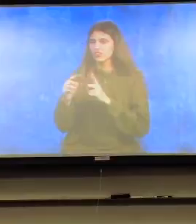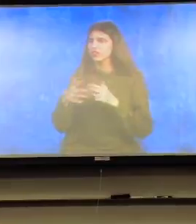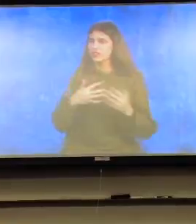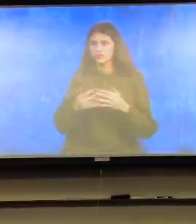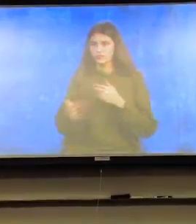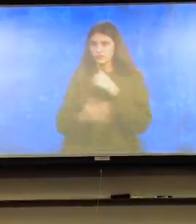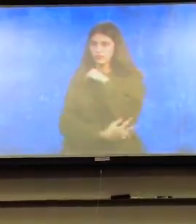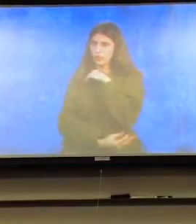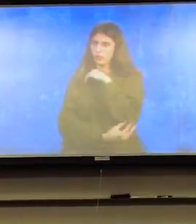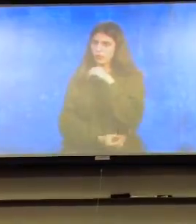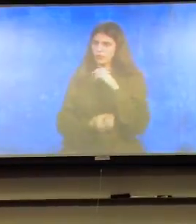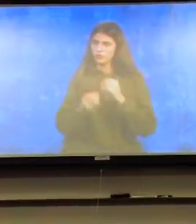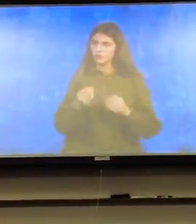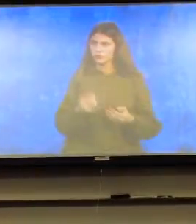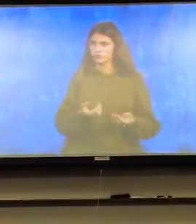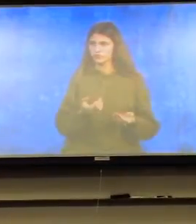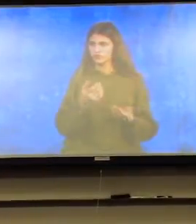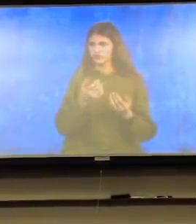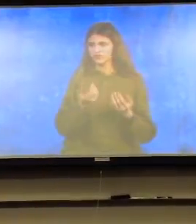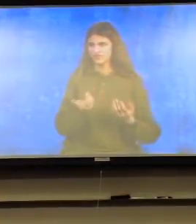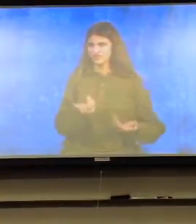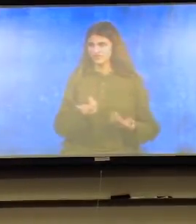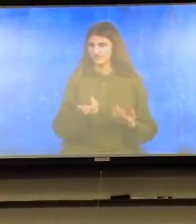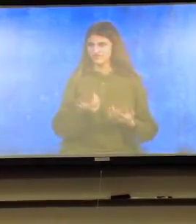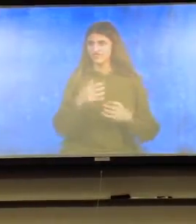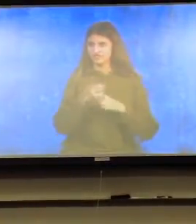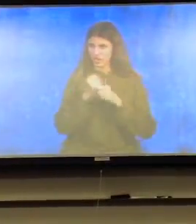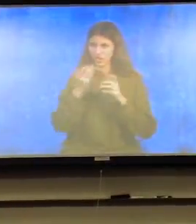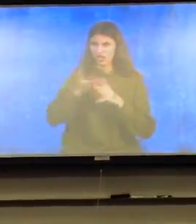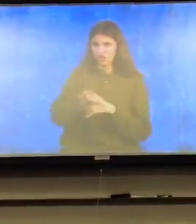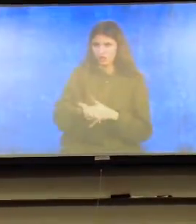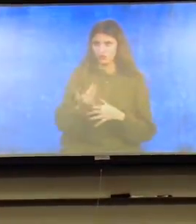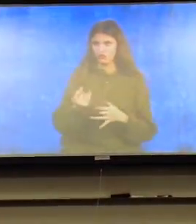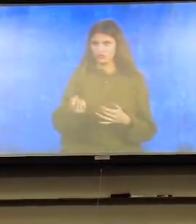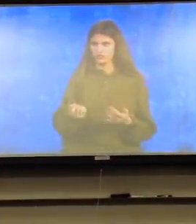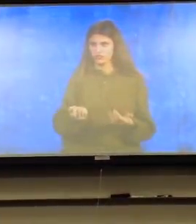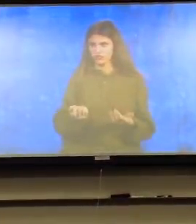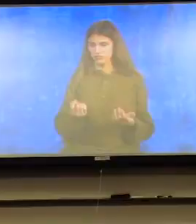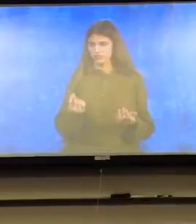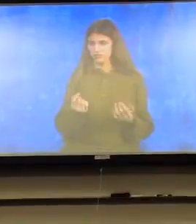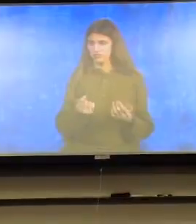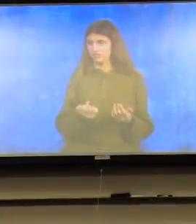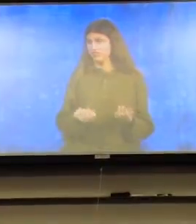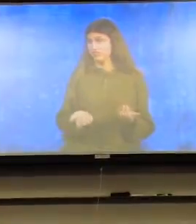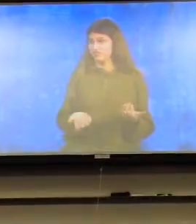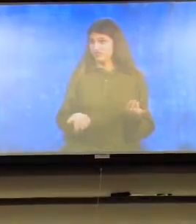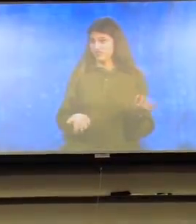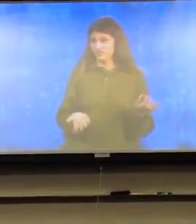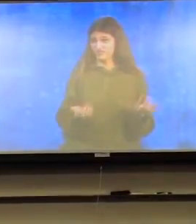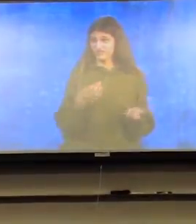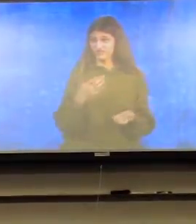I think my childhood has been positive. We weren't poor. We were poor, but we made it through.